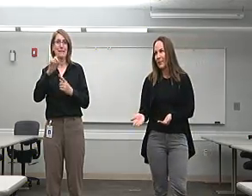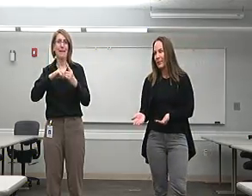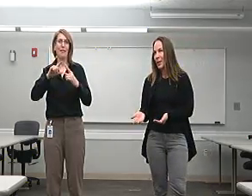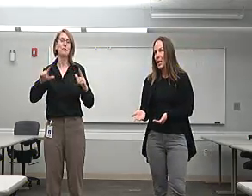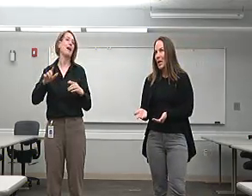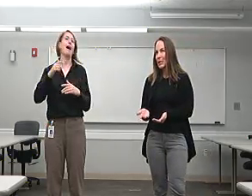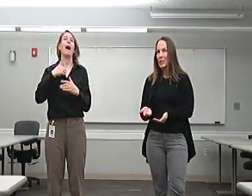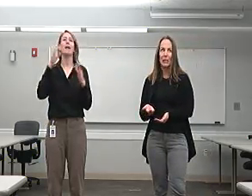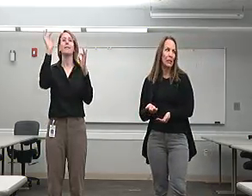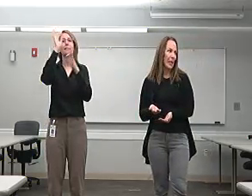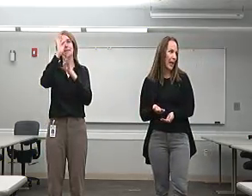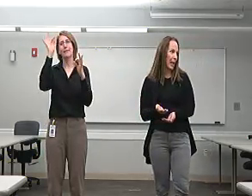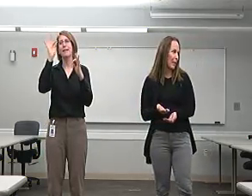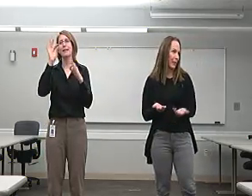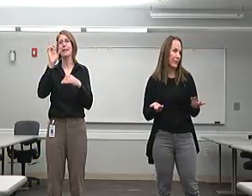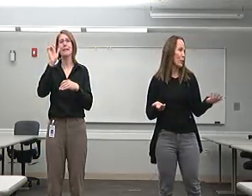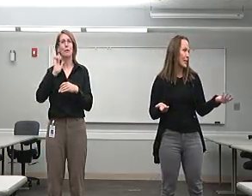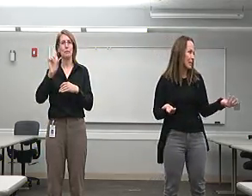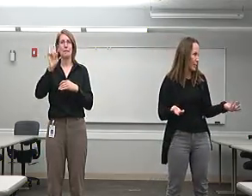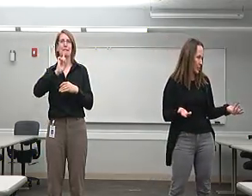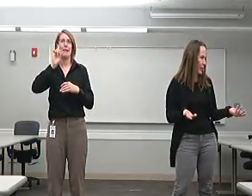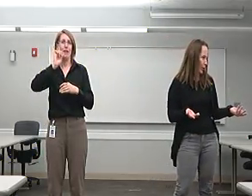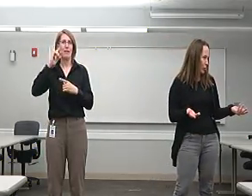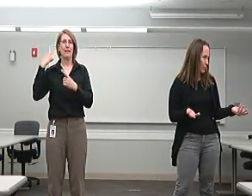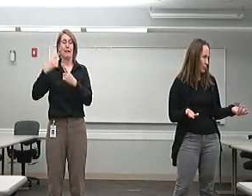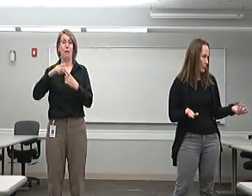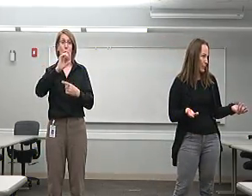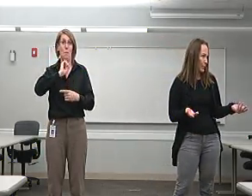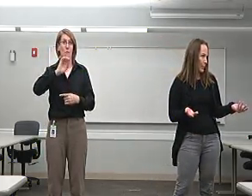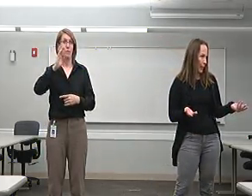until 14 months of age. Okay.